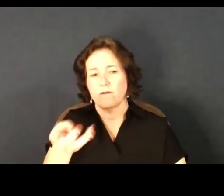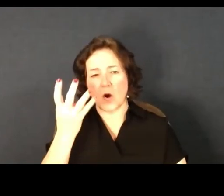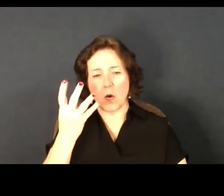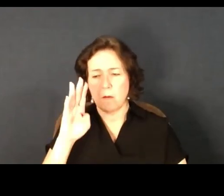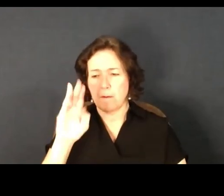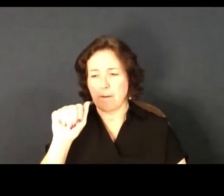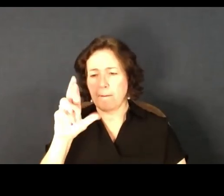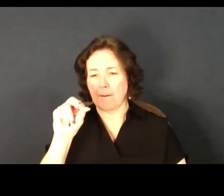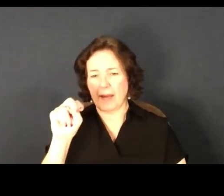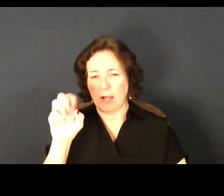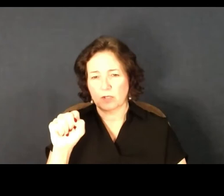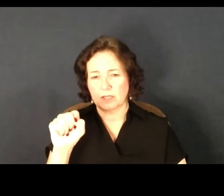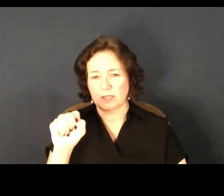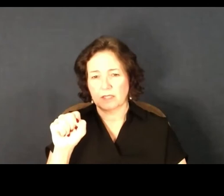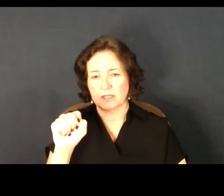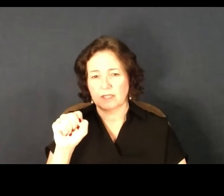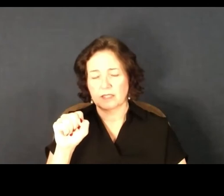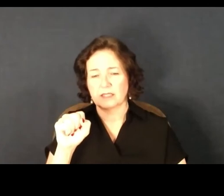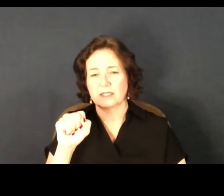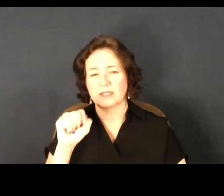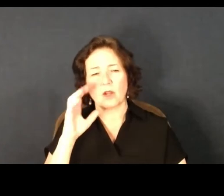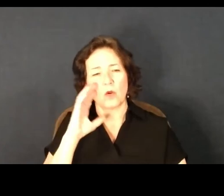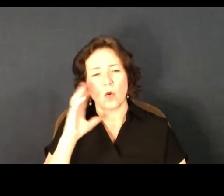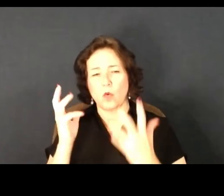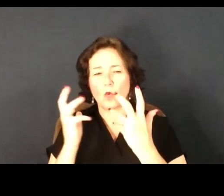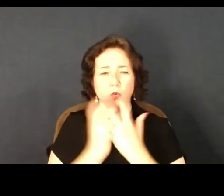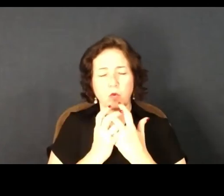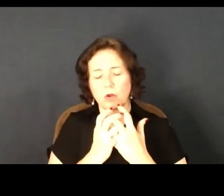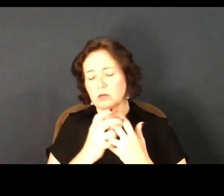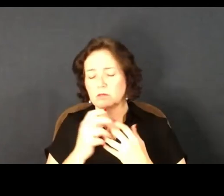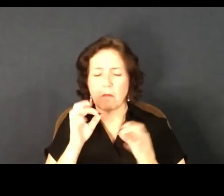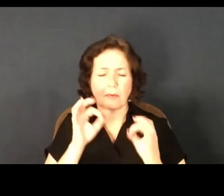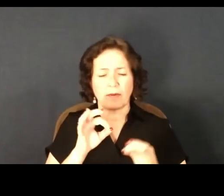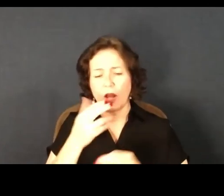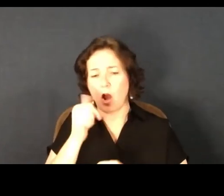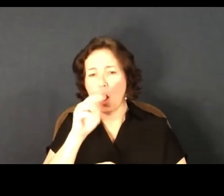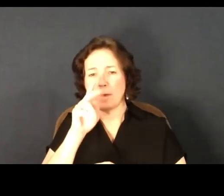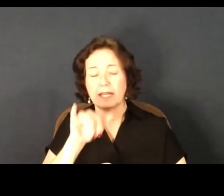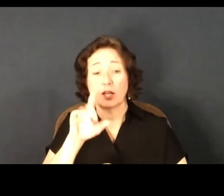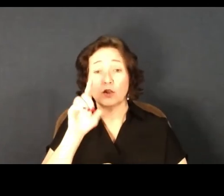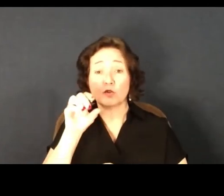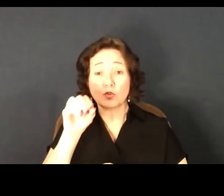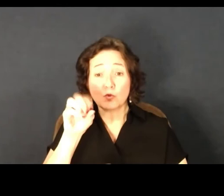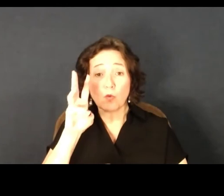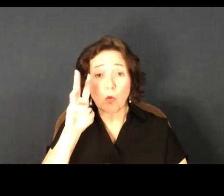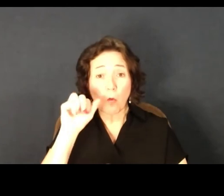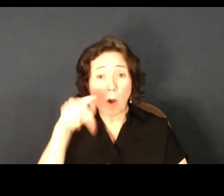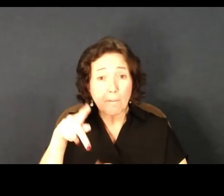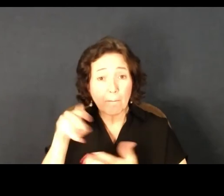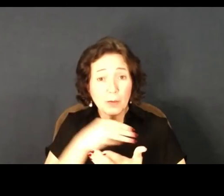They sang that intricate harmony doo-wop music. Some of you probably remember it.